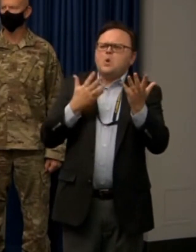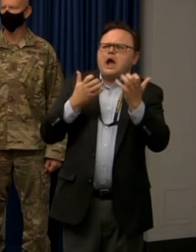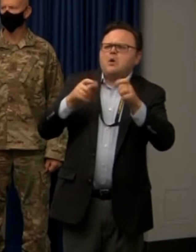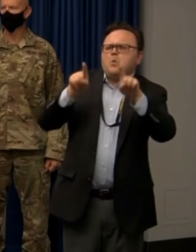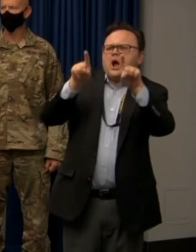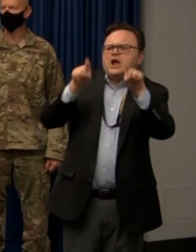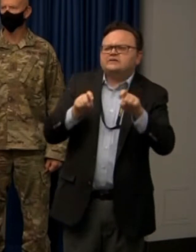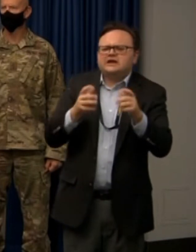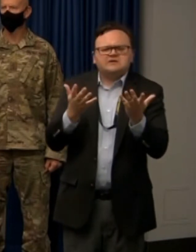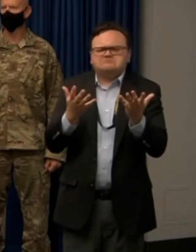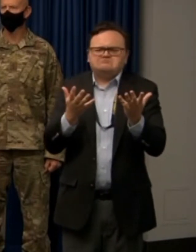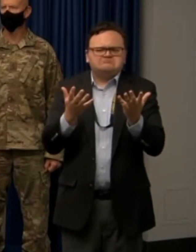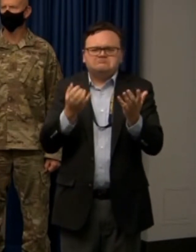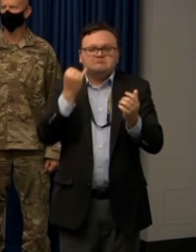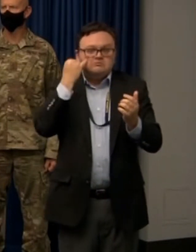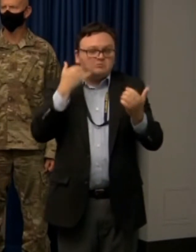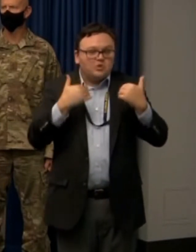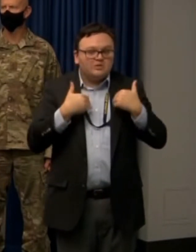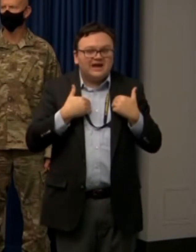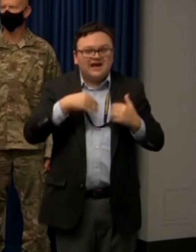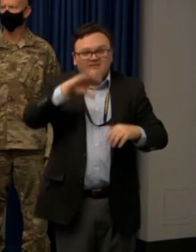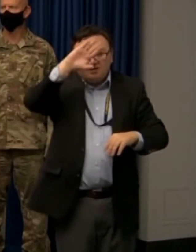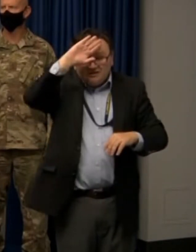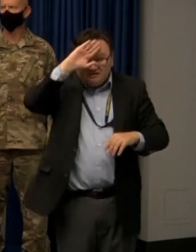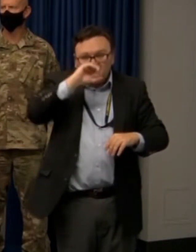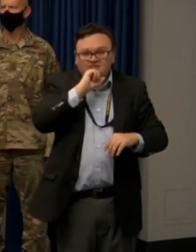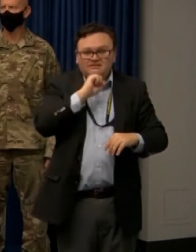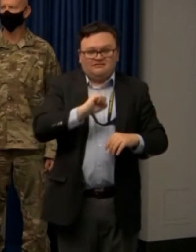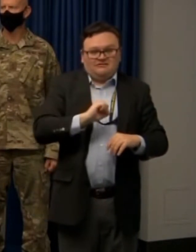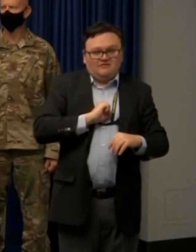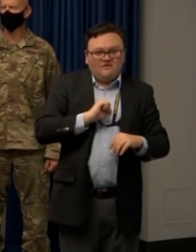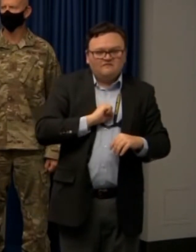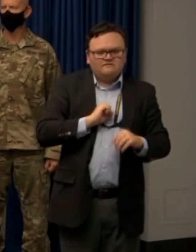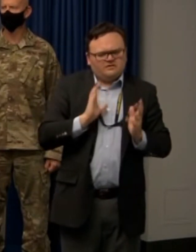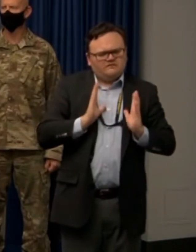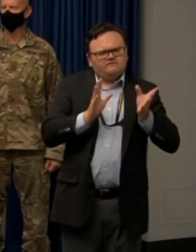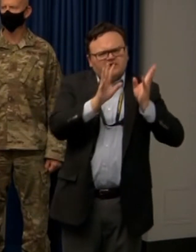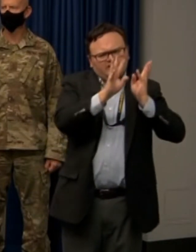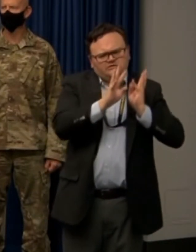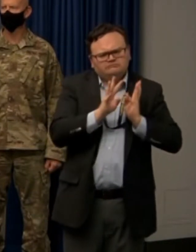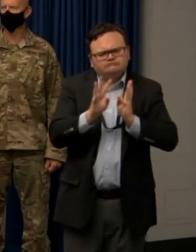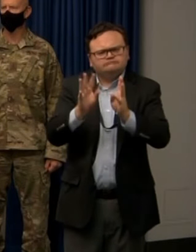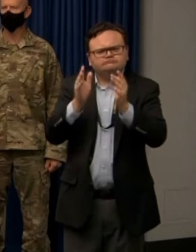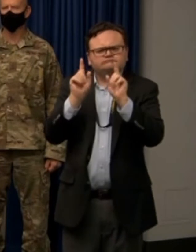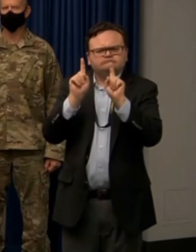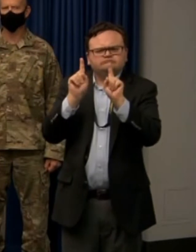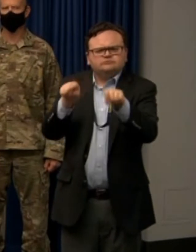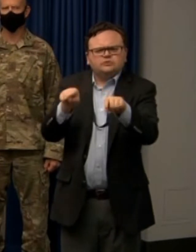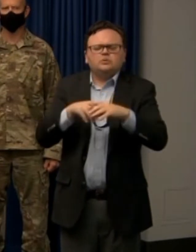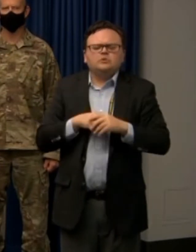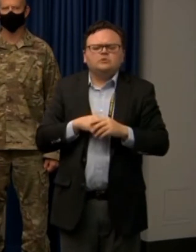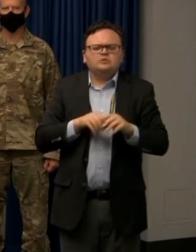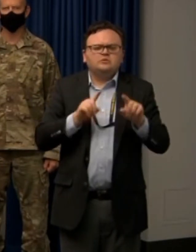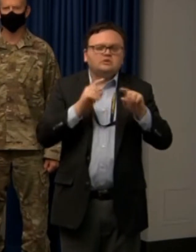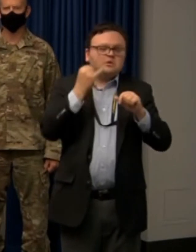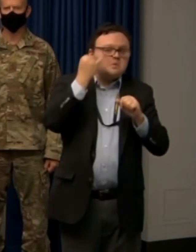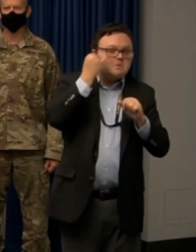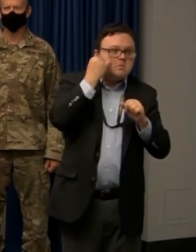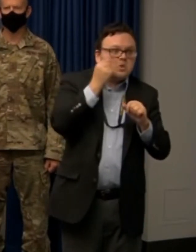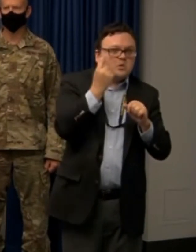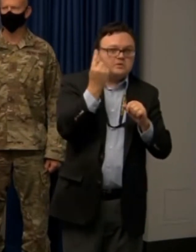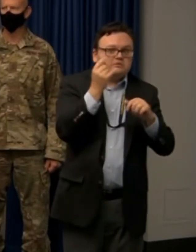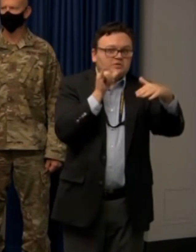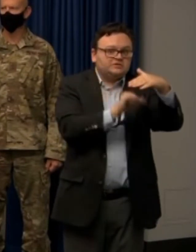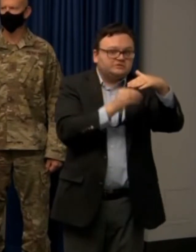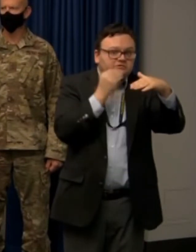approach. If you shouldn't be requiring a negative PCR test in order for someone to come back to work if they've cleared symptoms for a certain number